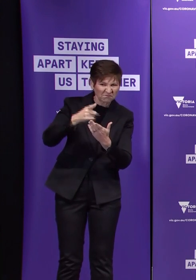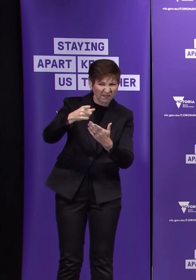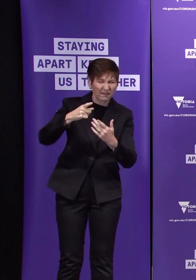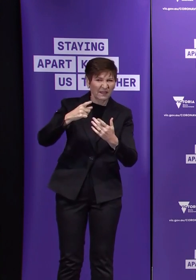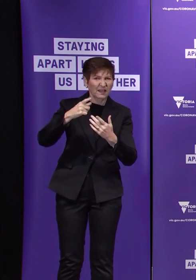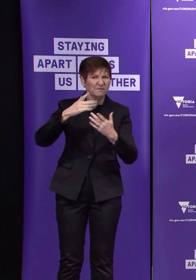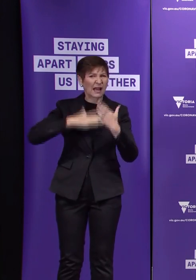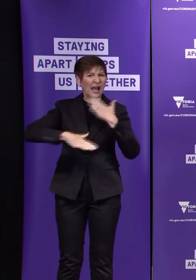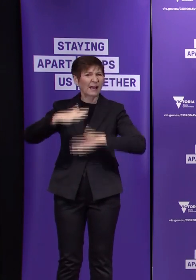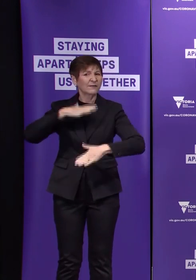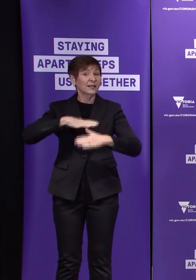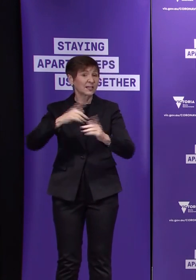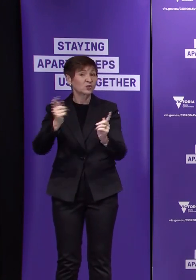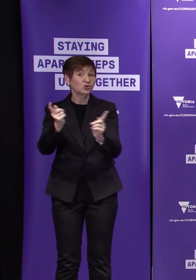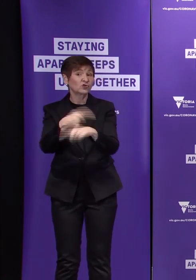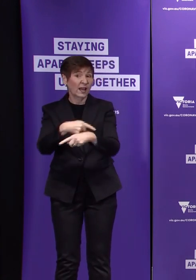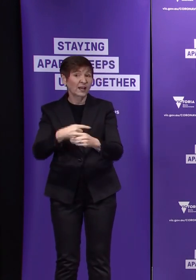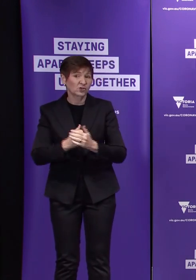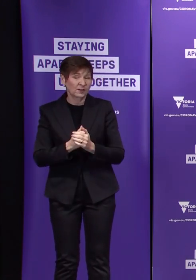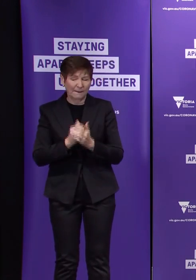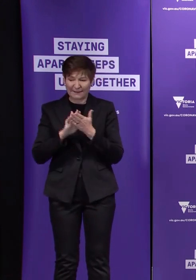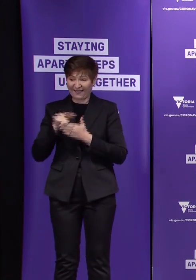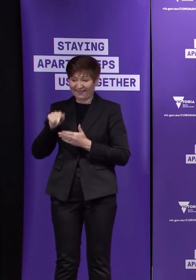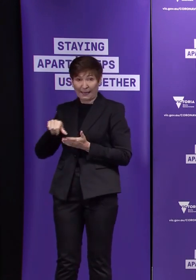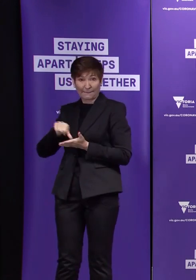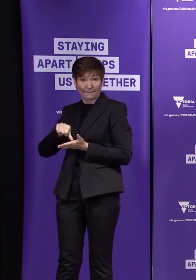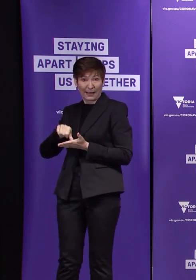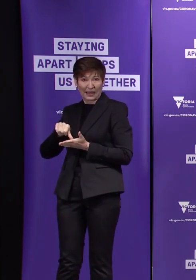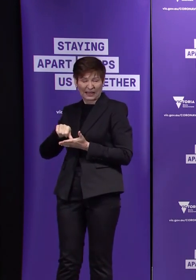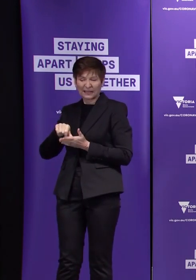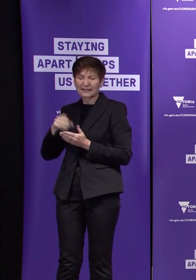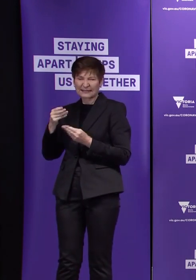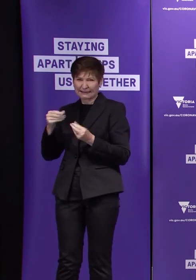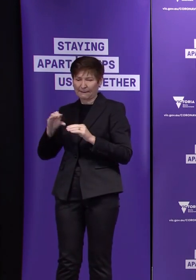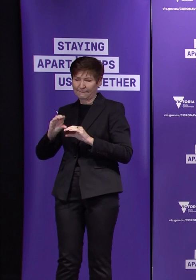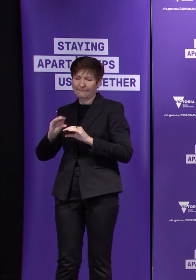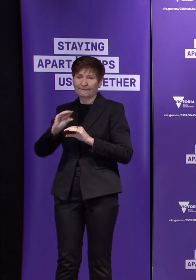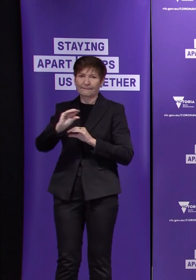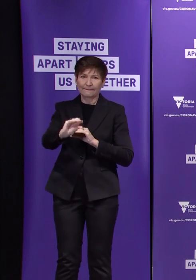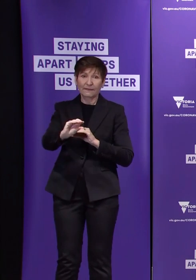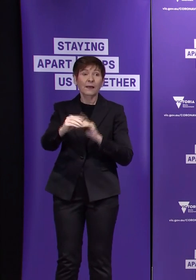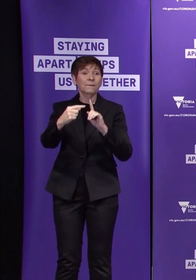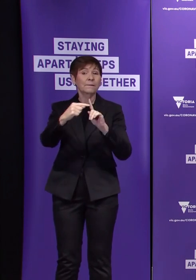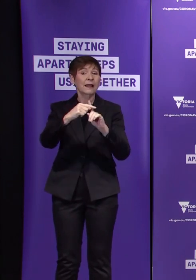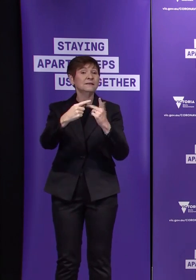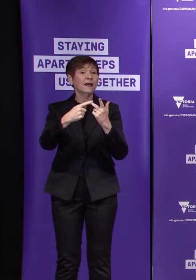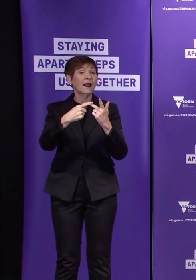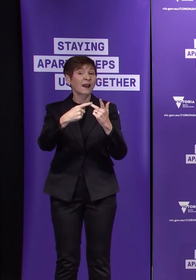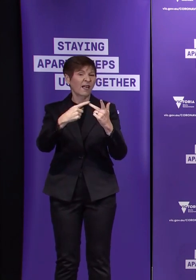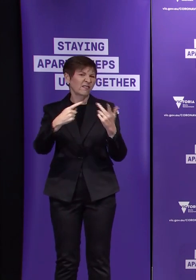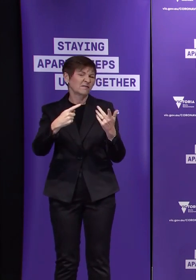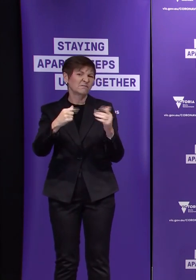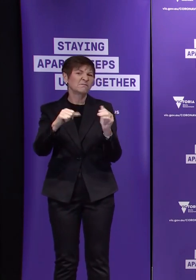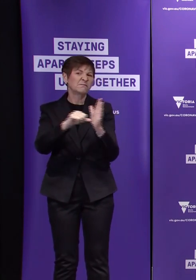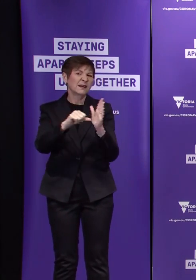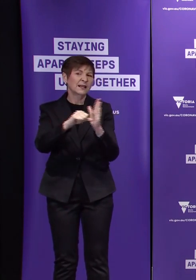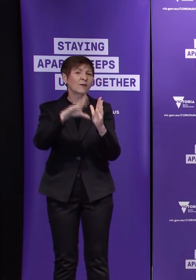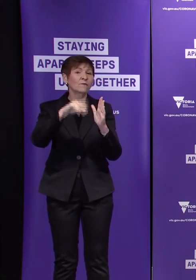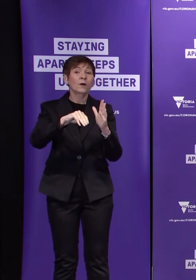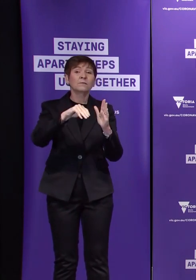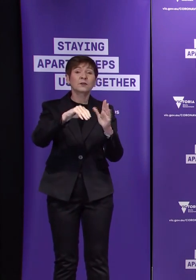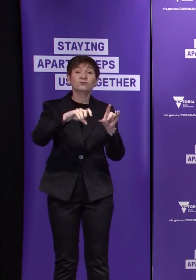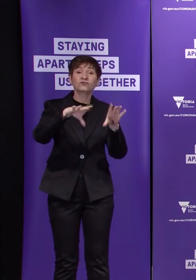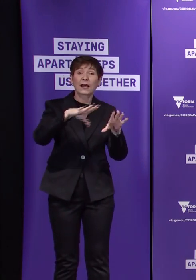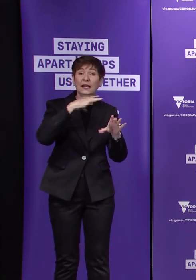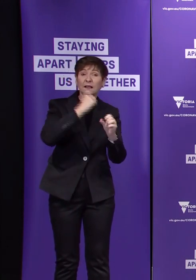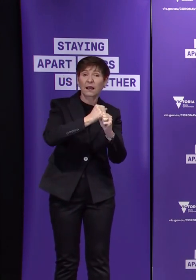have reallocated some of that funding to this, but it also includes money from the National Partnerships Agreement with the Commonwealth as well. Premier,